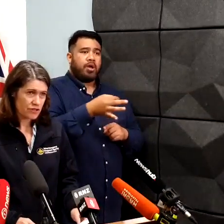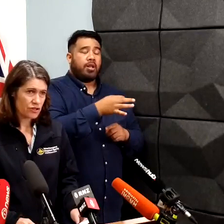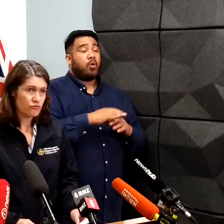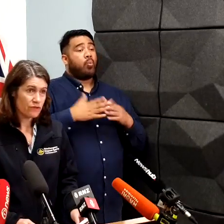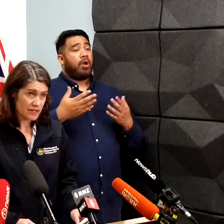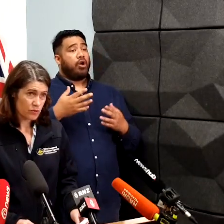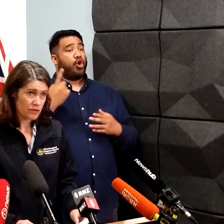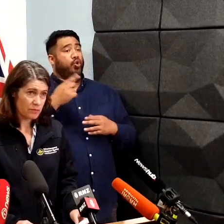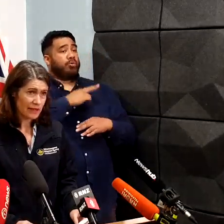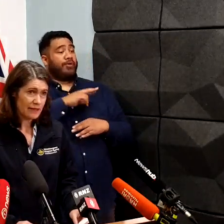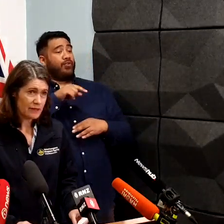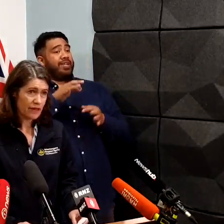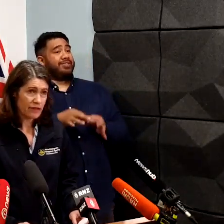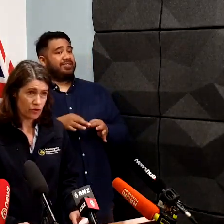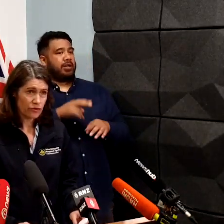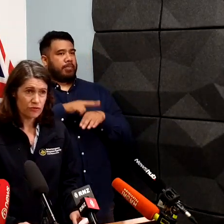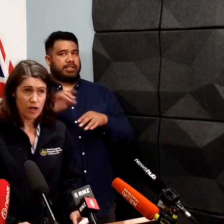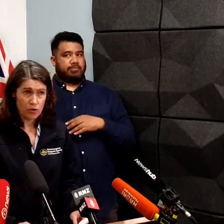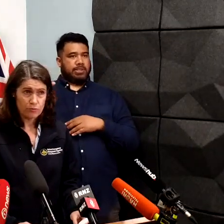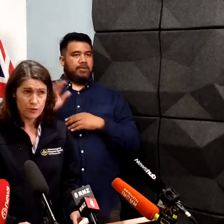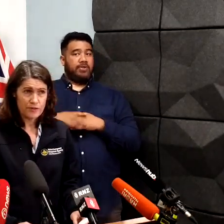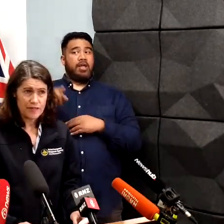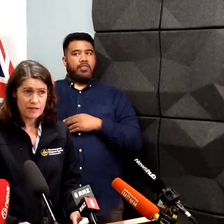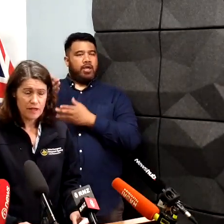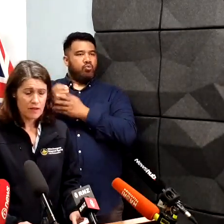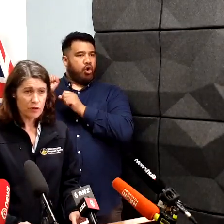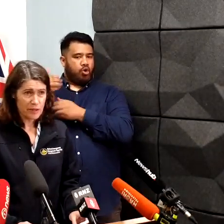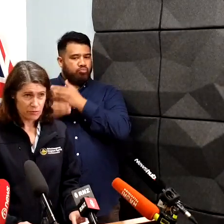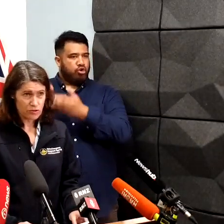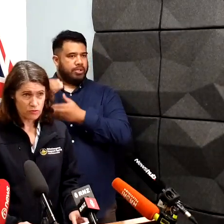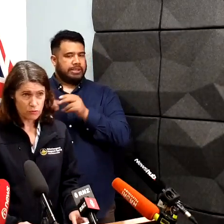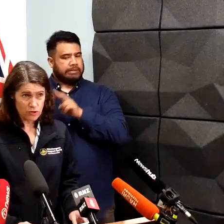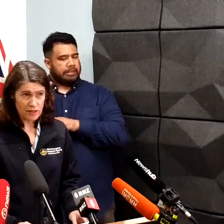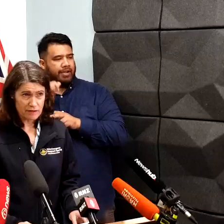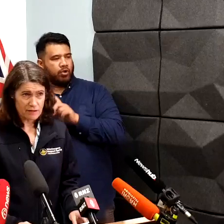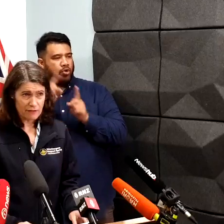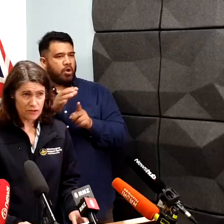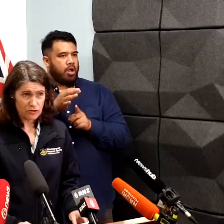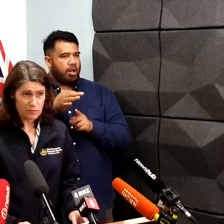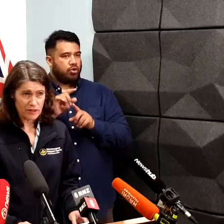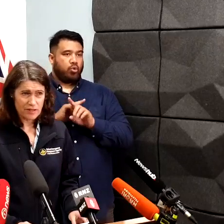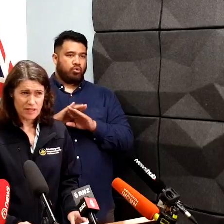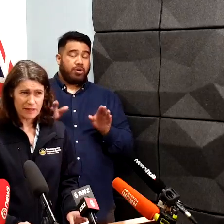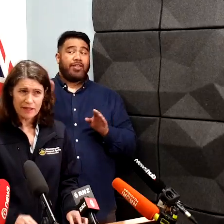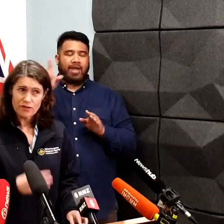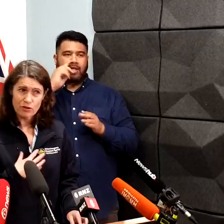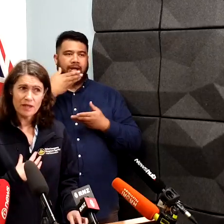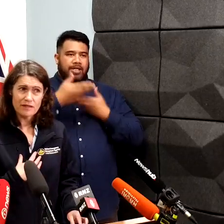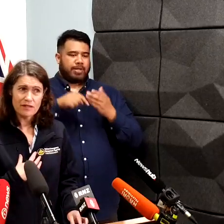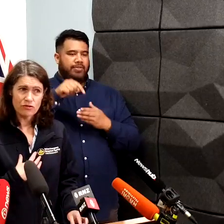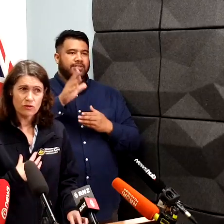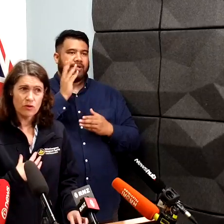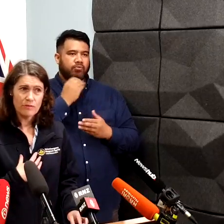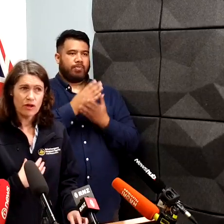that decision rests with police, and they've gone through their own process. They'll be able to talk more to that this afternoon, but I just need to be clear, it's